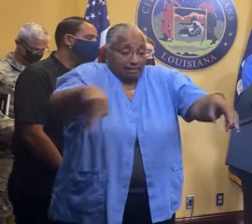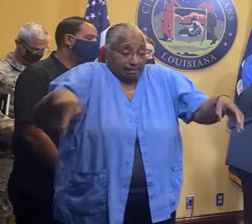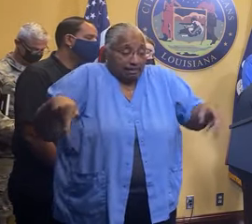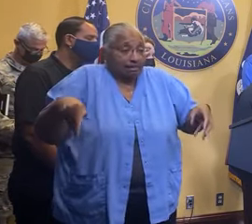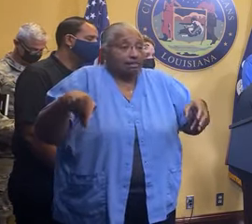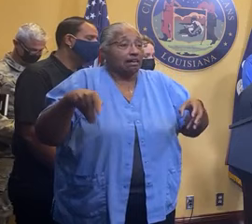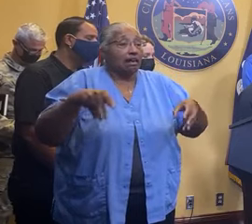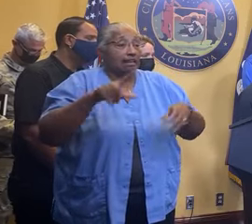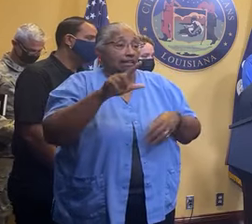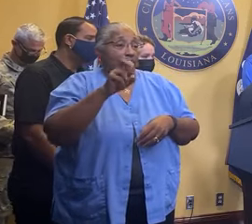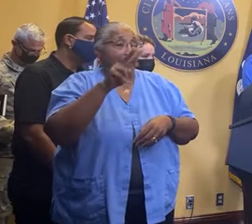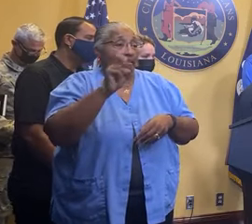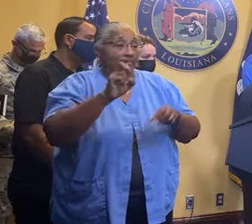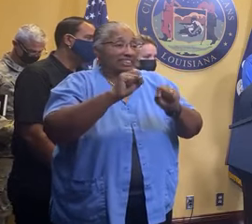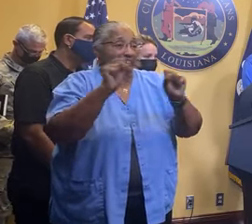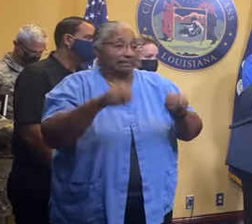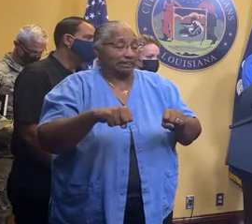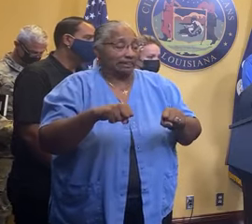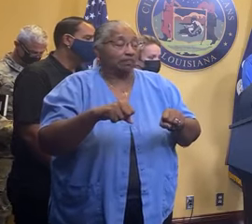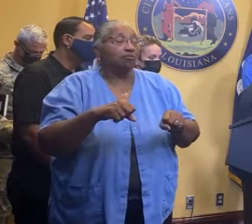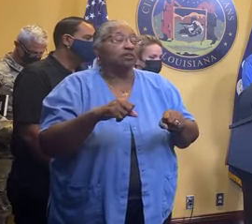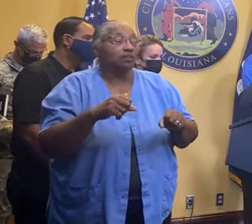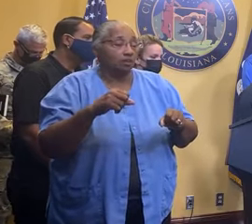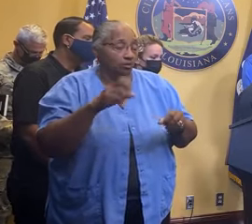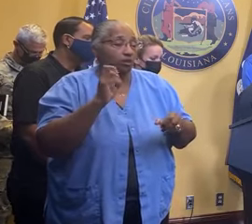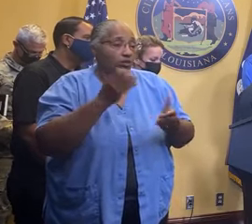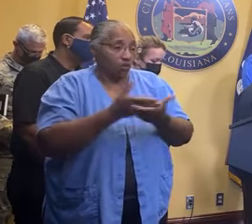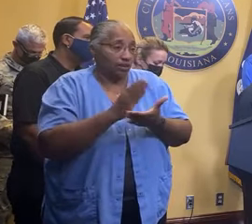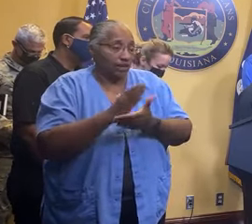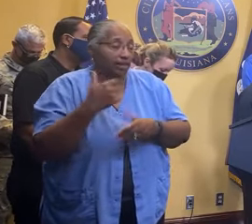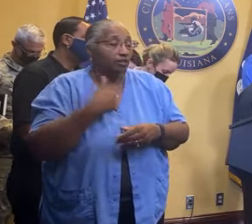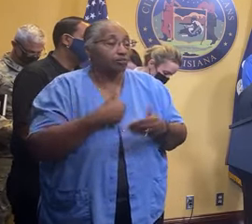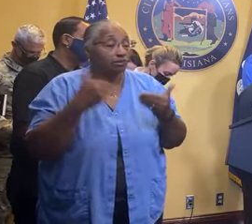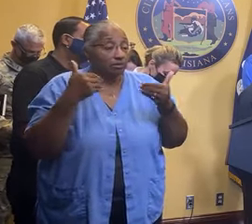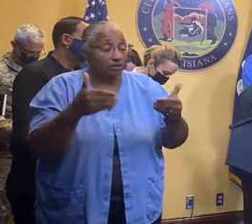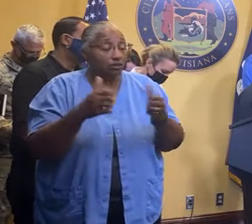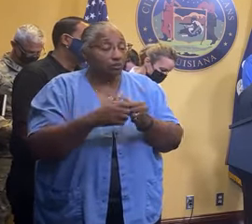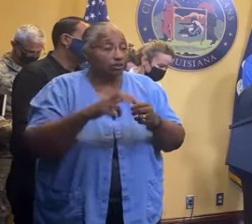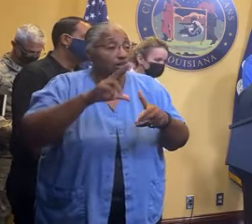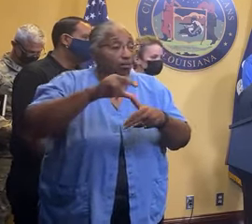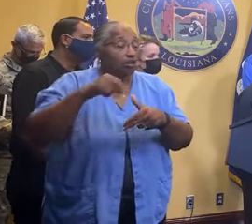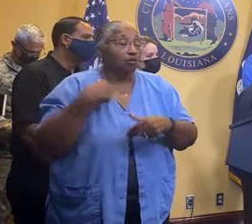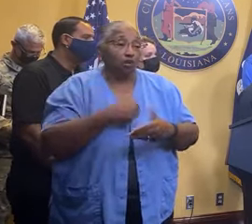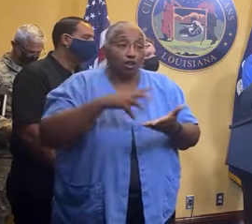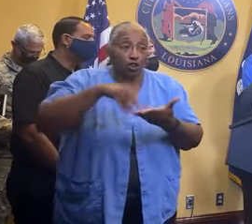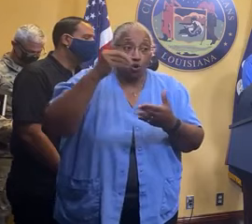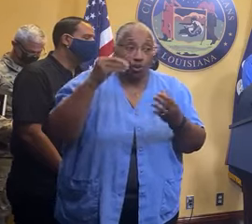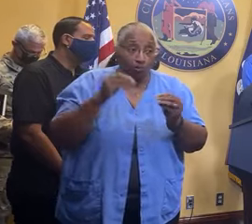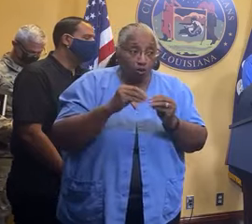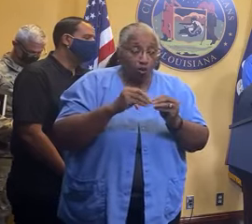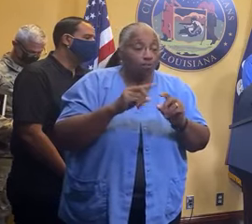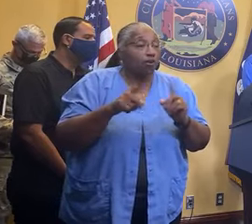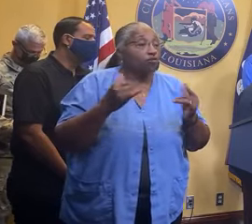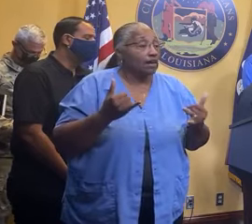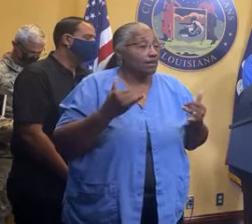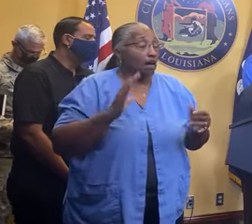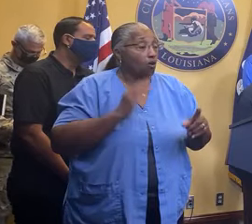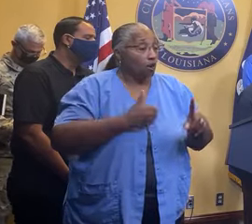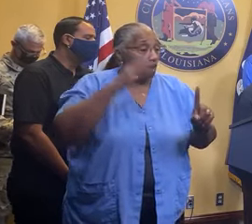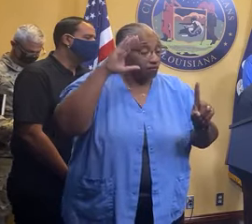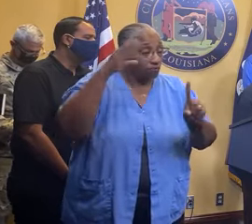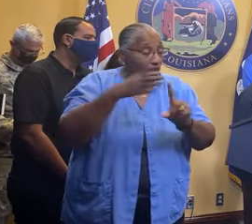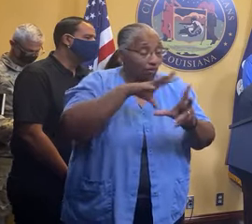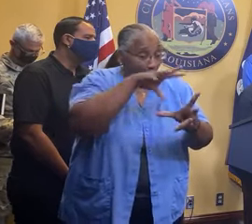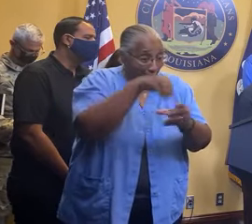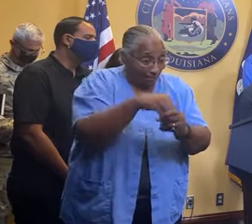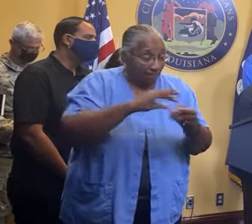be compromised. Of course, as we move through this hurricane, we will learn more, right? But at this time, that's where our focus is, in